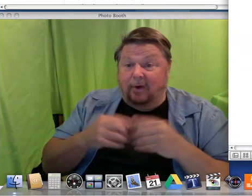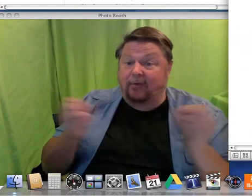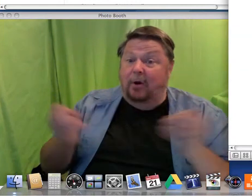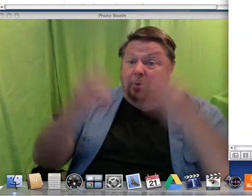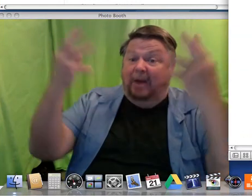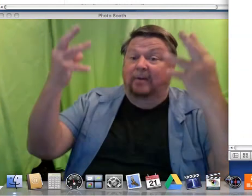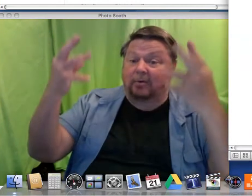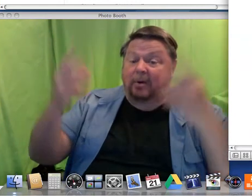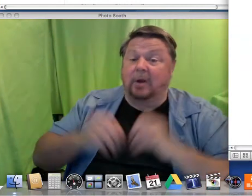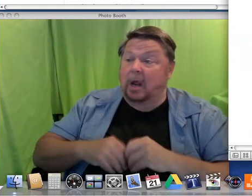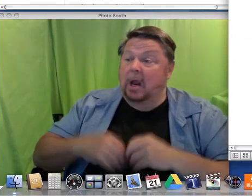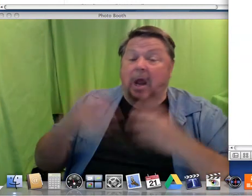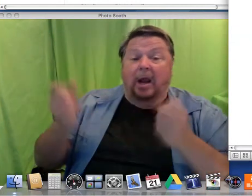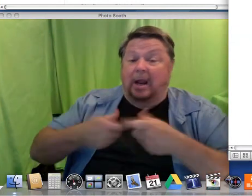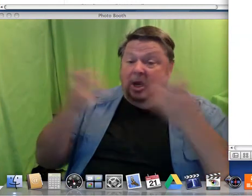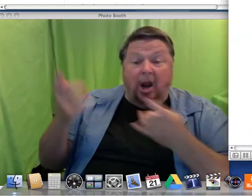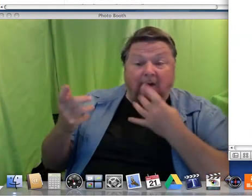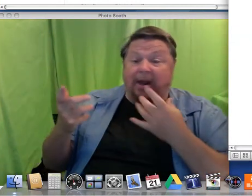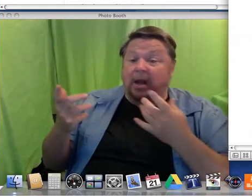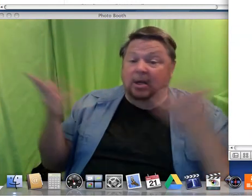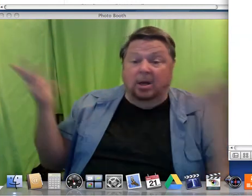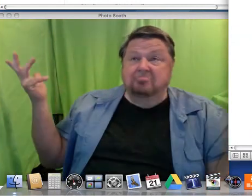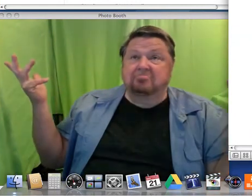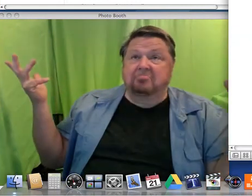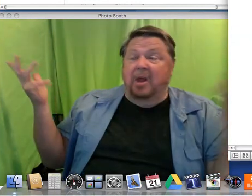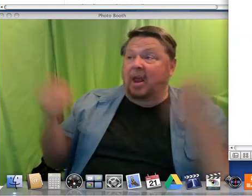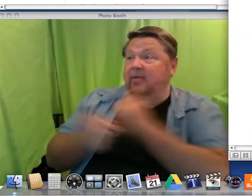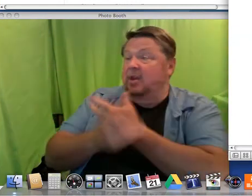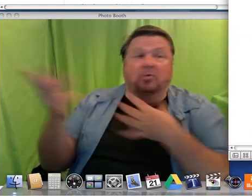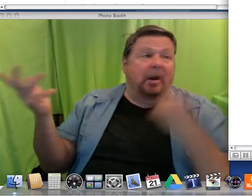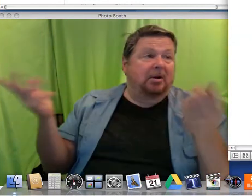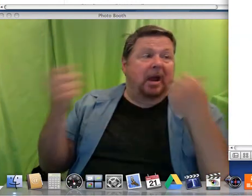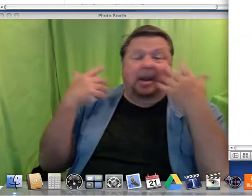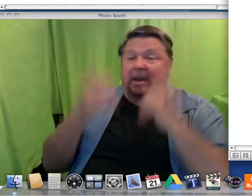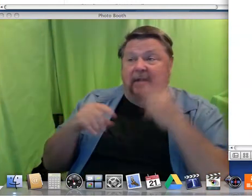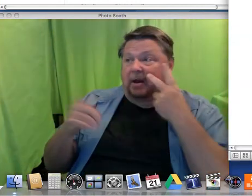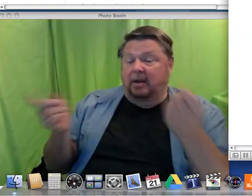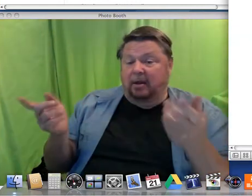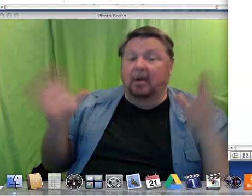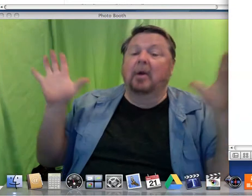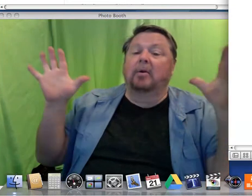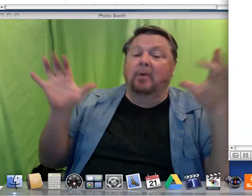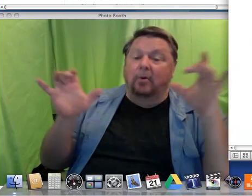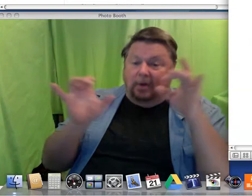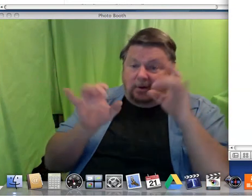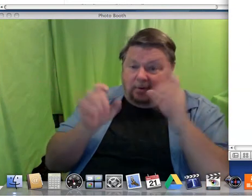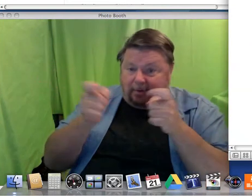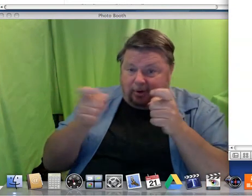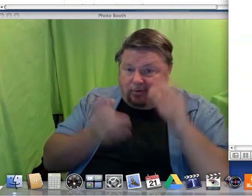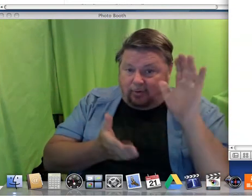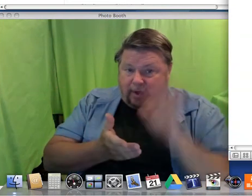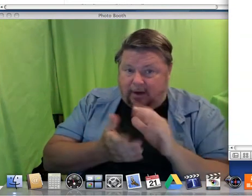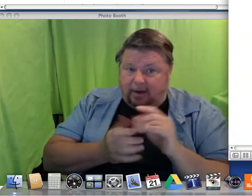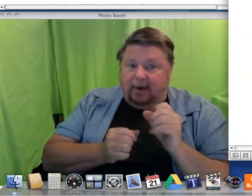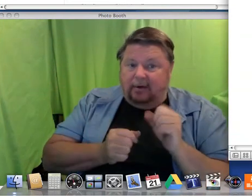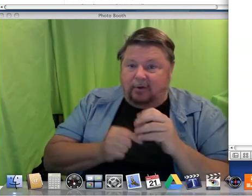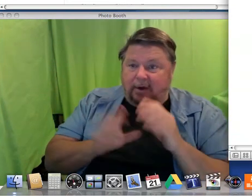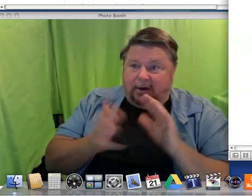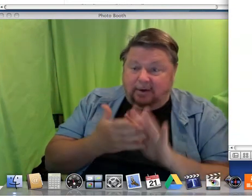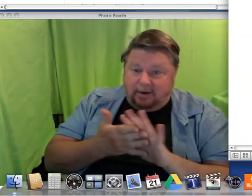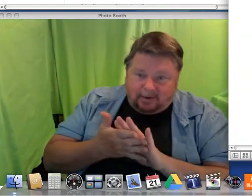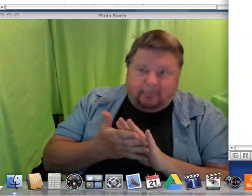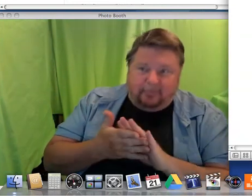you have a very bright situation, letting in a lot of light, everything's white. I can't see anything. So you need to be able to control that so